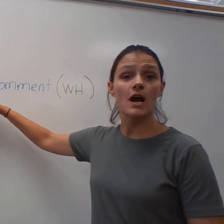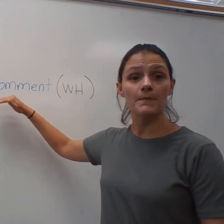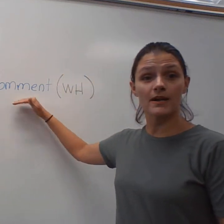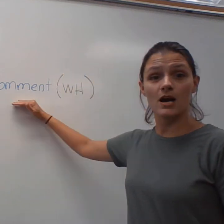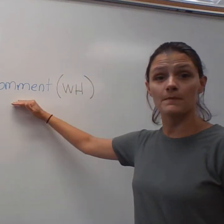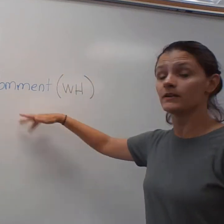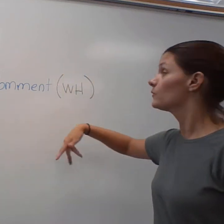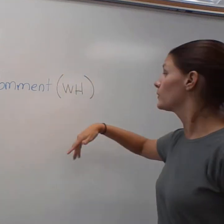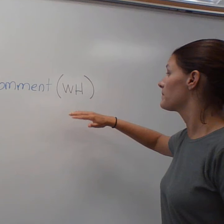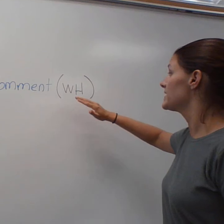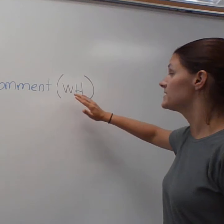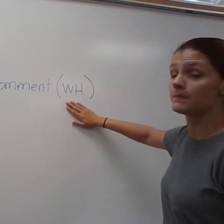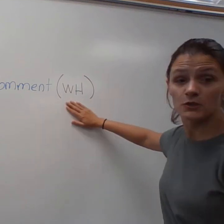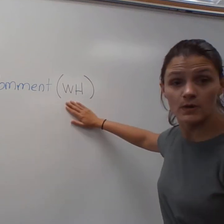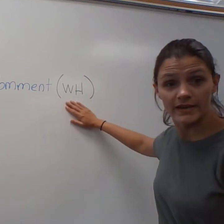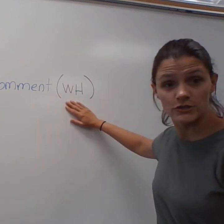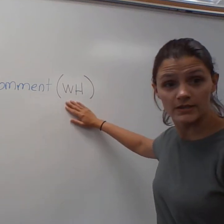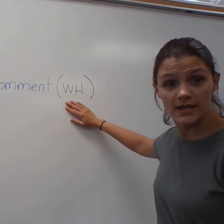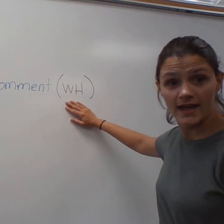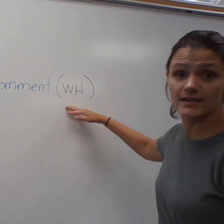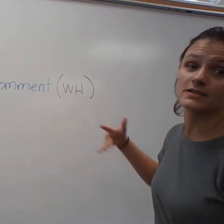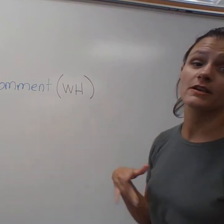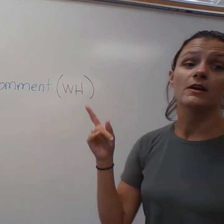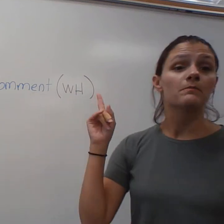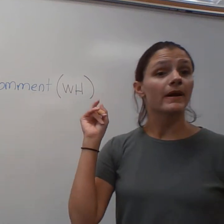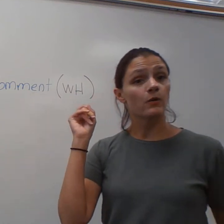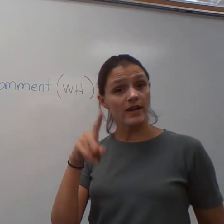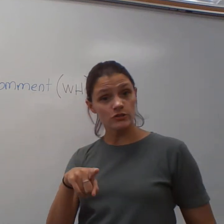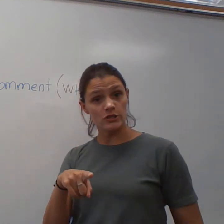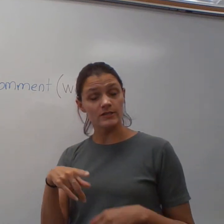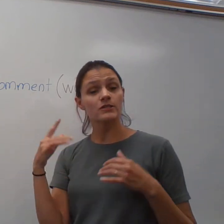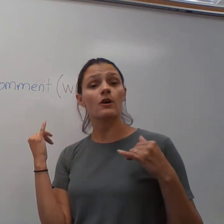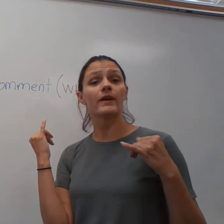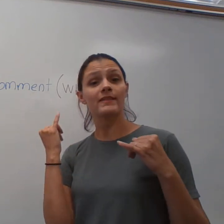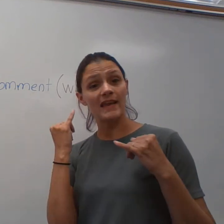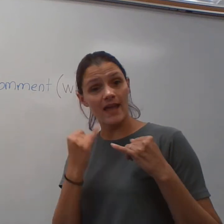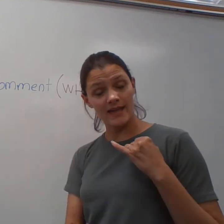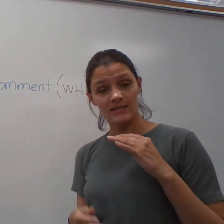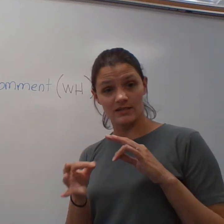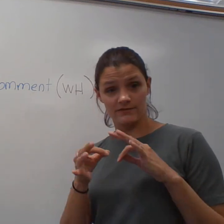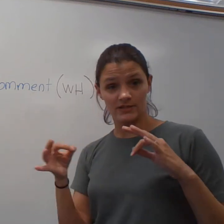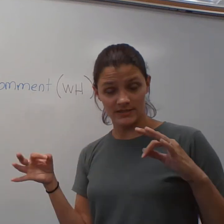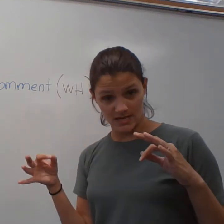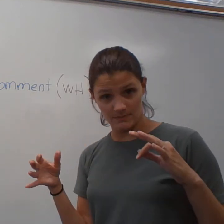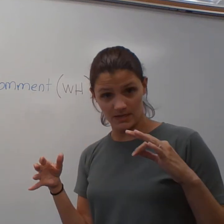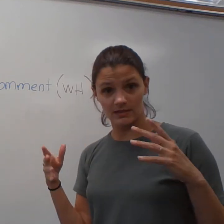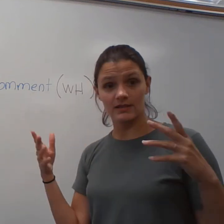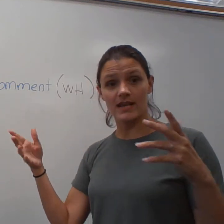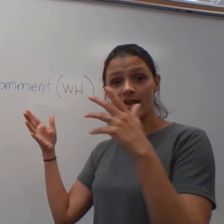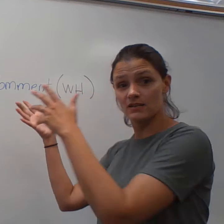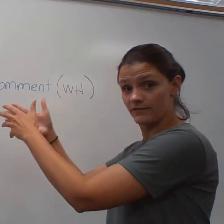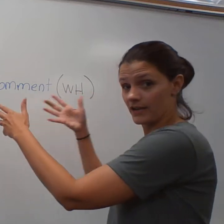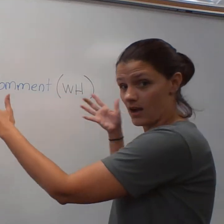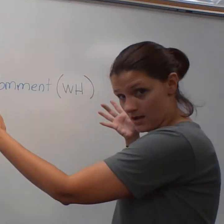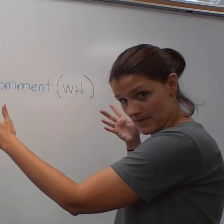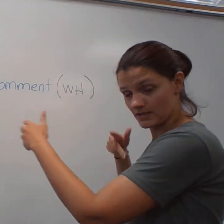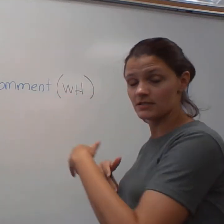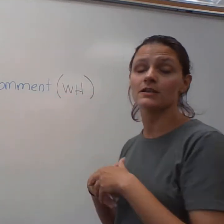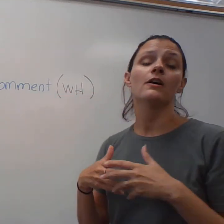topic, comment with my WH at the end. My questions go at the end of a statement, at the end of a comment.